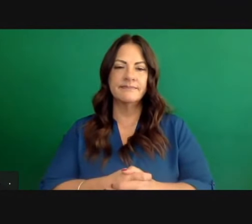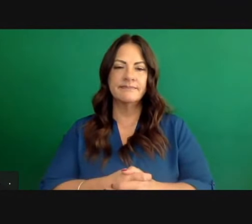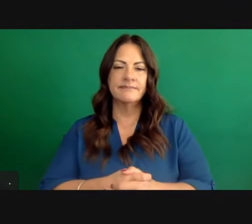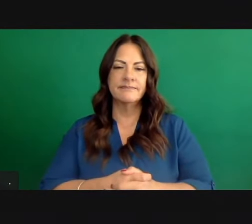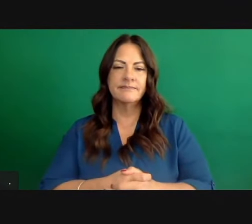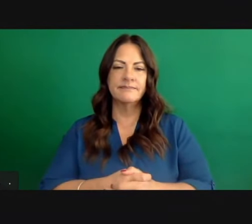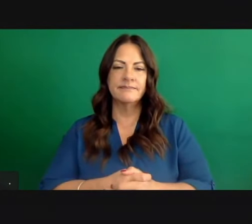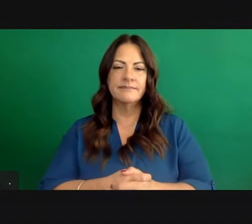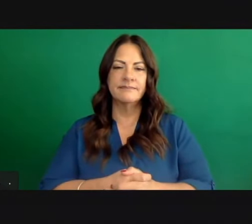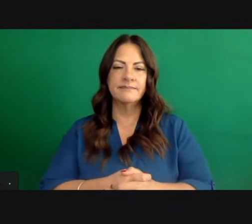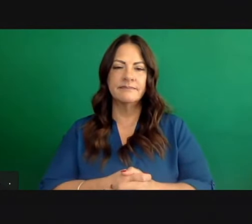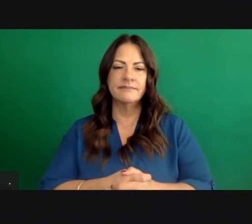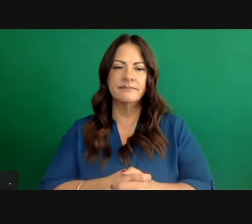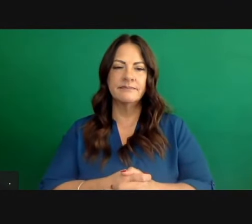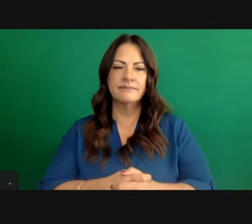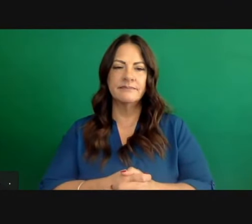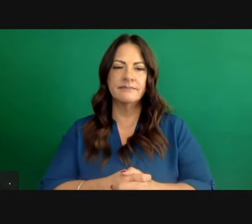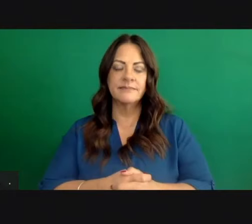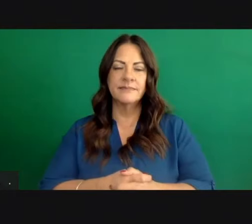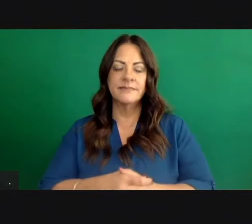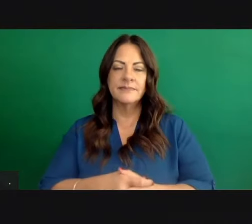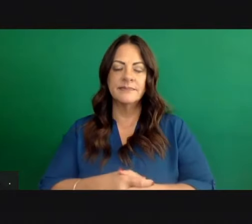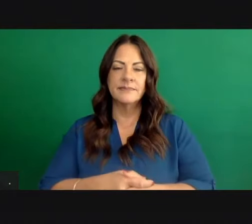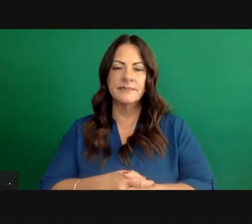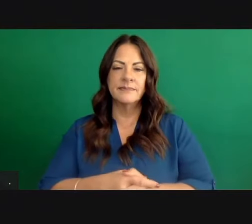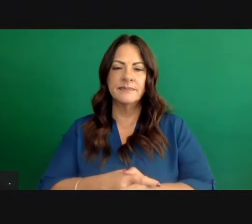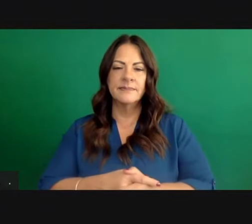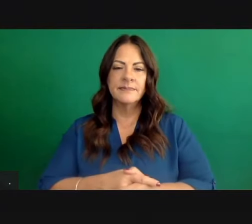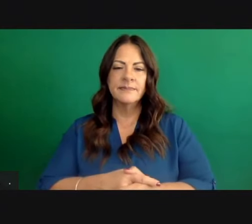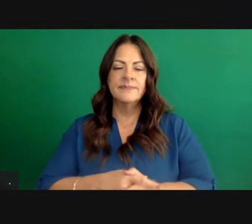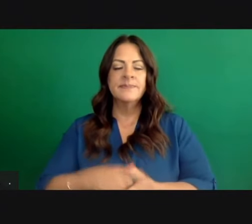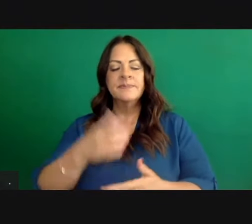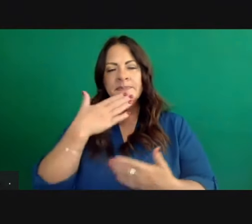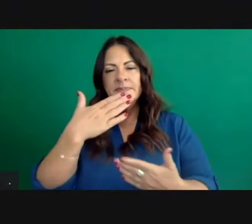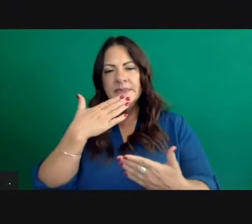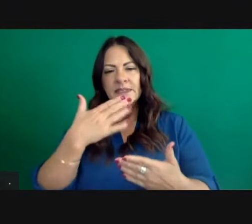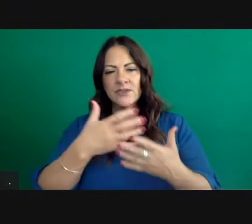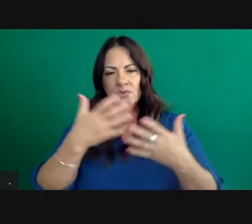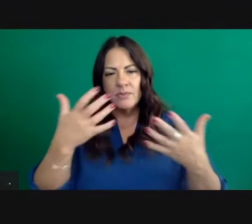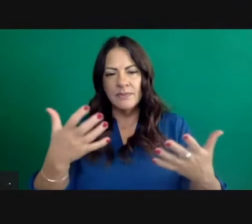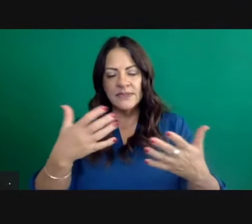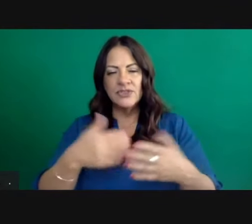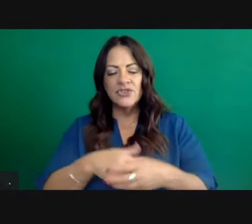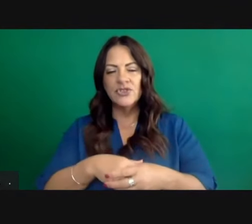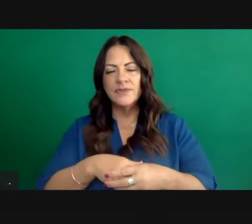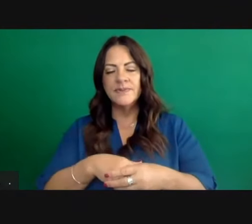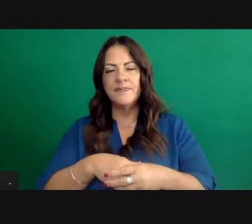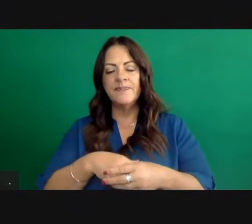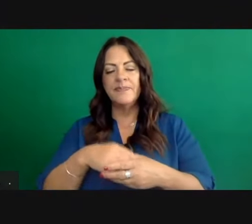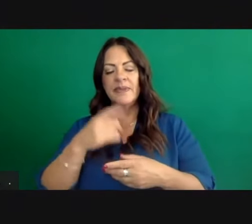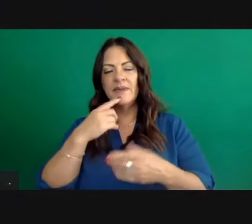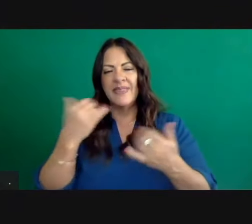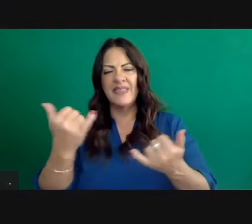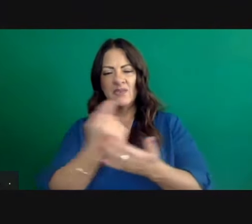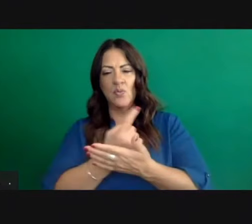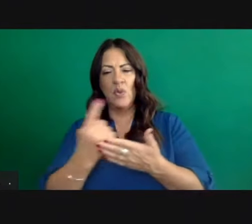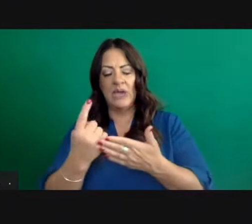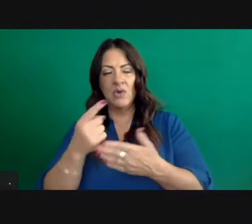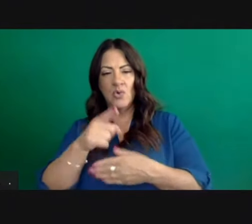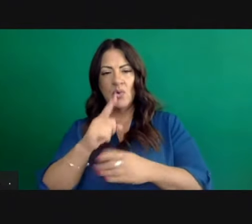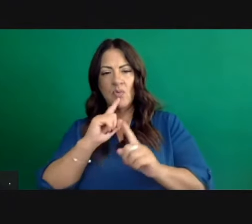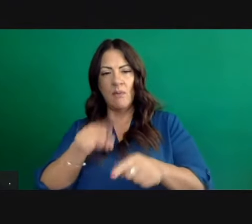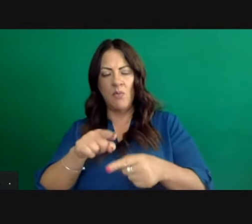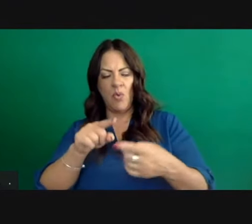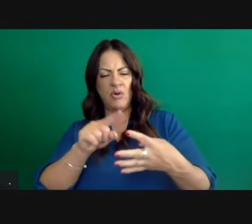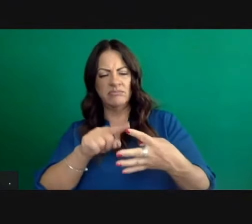Thanks for taking my question. I wanted to bore in a little bit more to San Diego's purple score in this week's report. There's